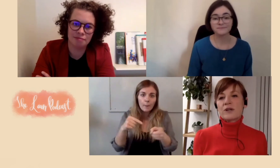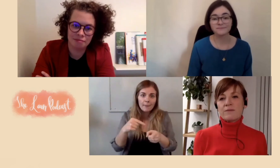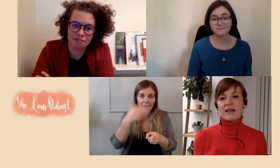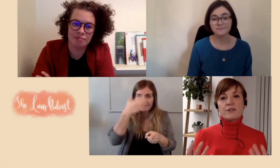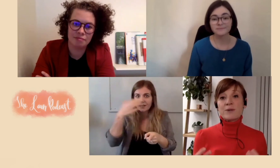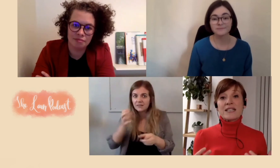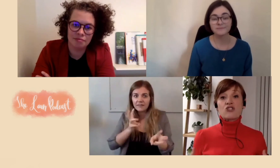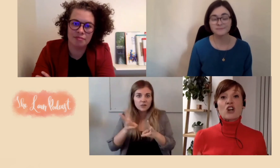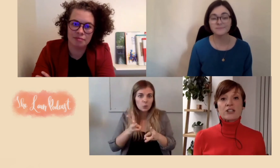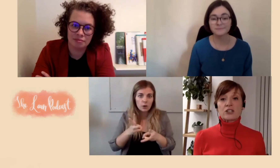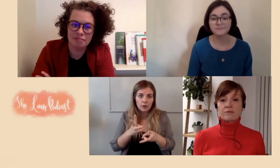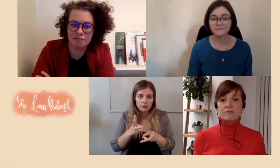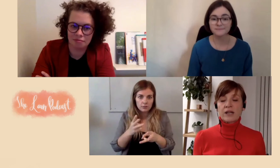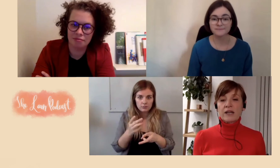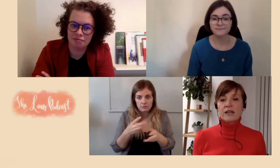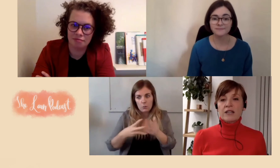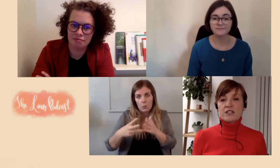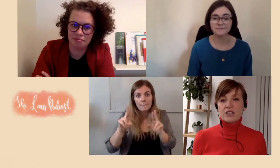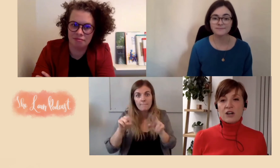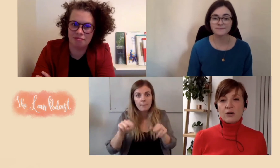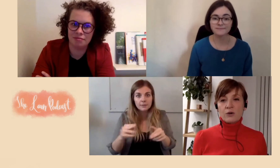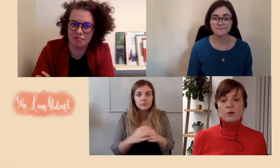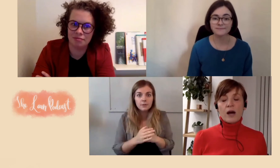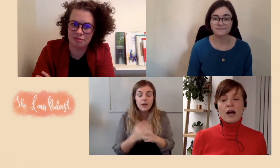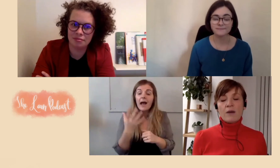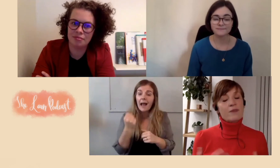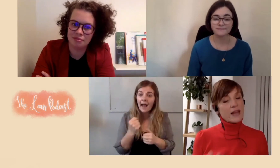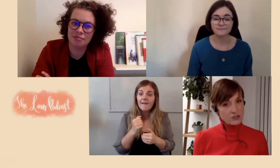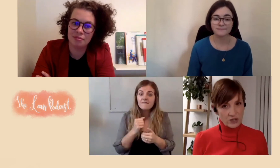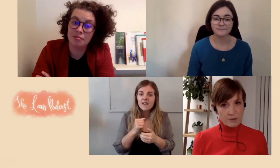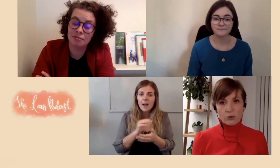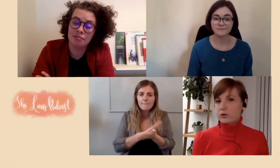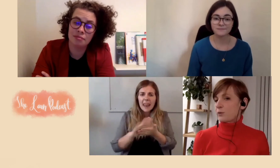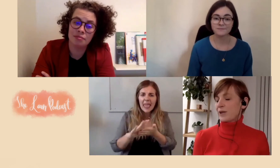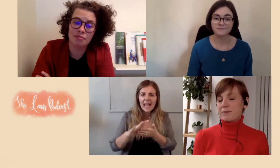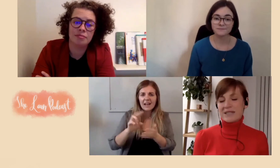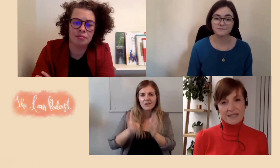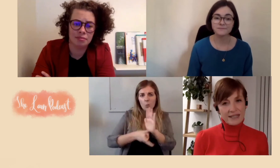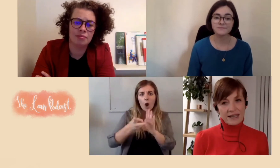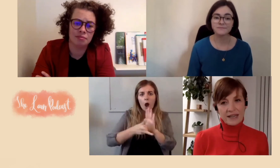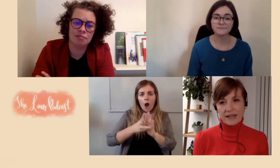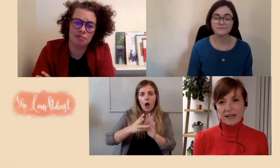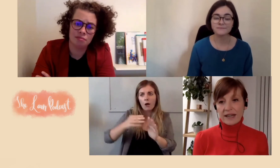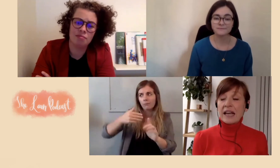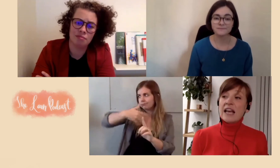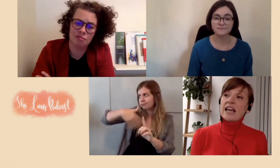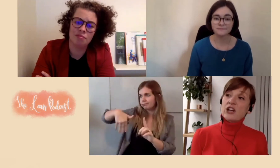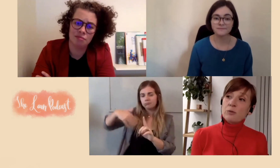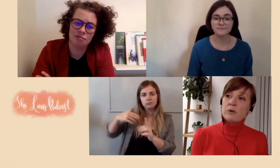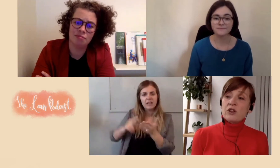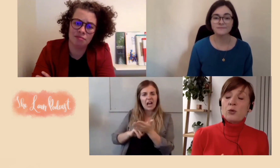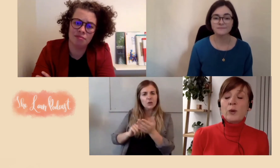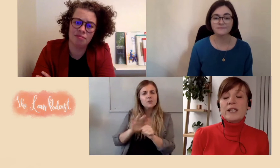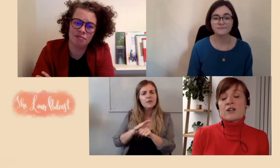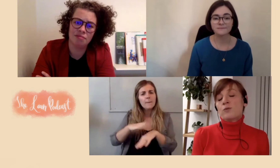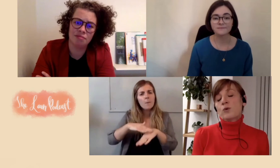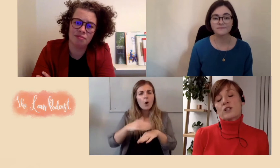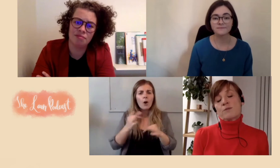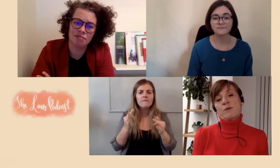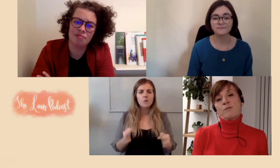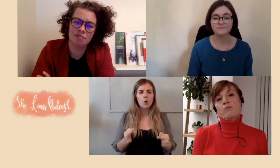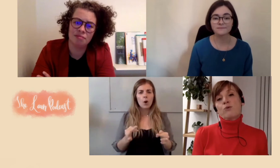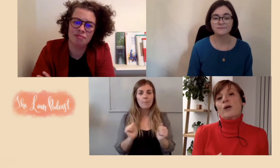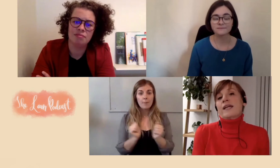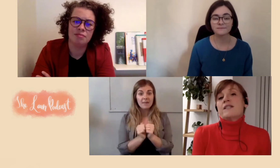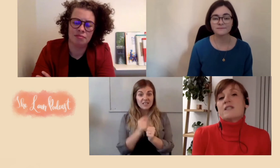do have a plain wall that I use. And I use that for formal meetings. Yeah, it's